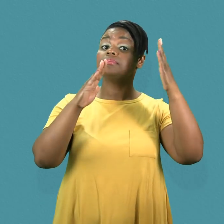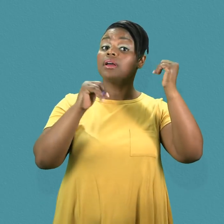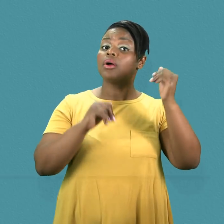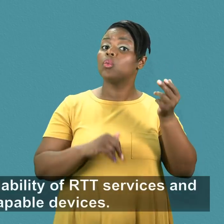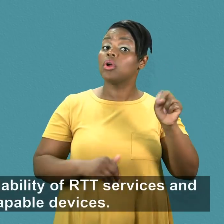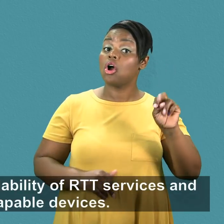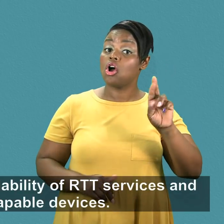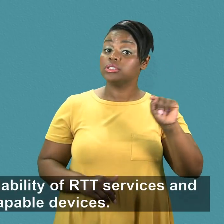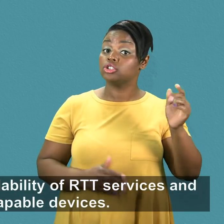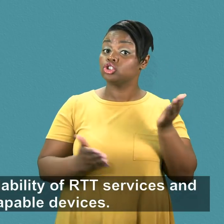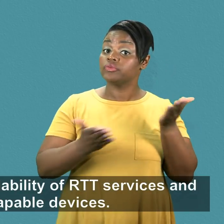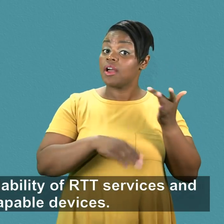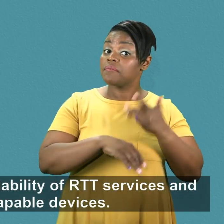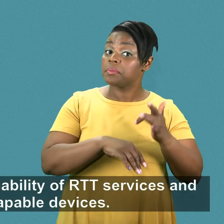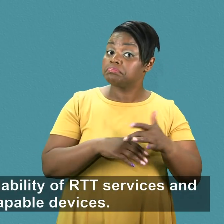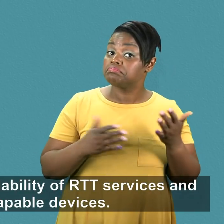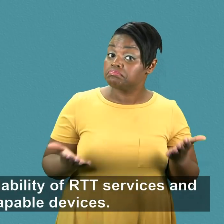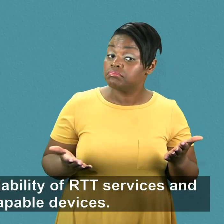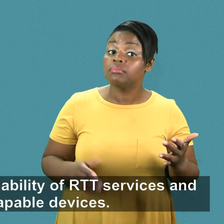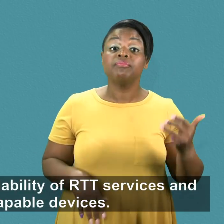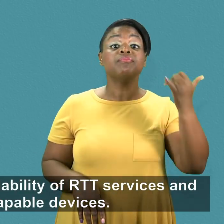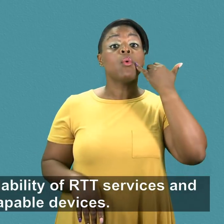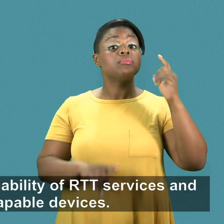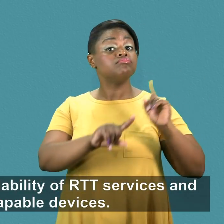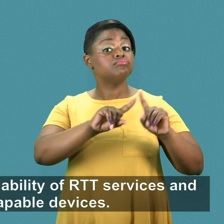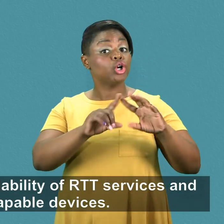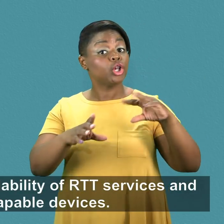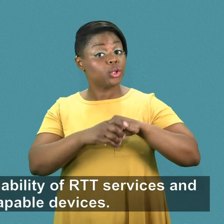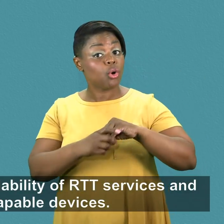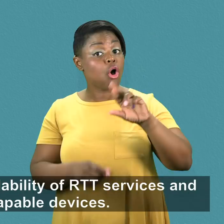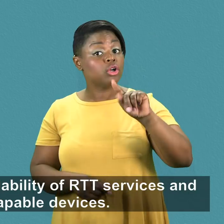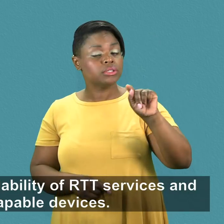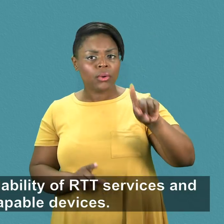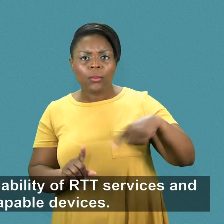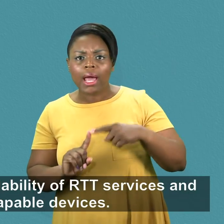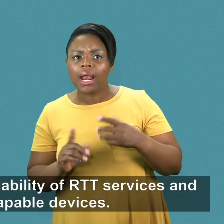Timelines for availability of RTT services and RTT-capable devices